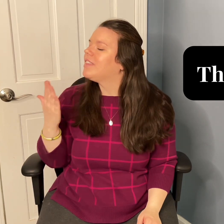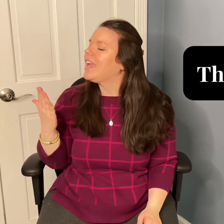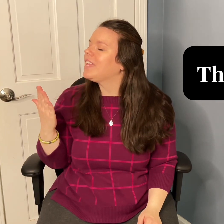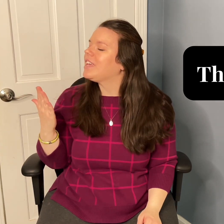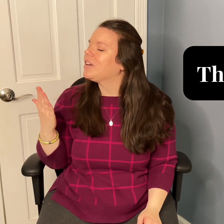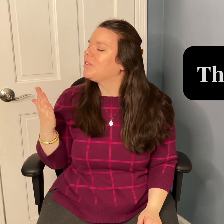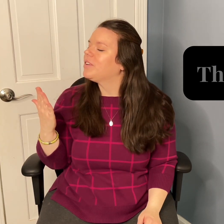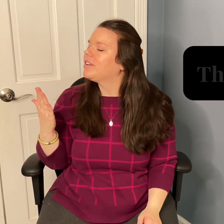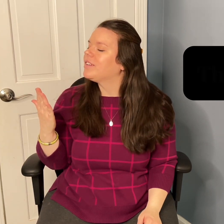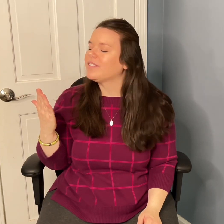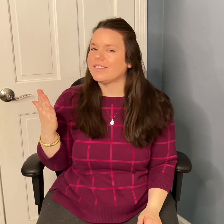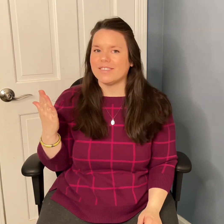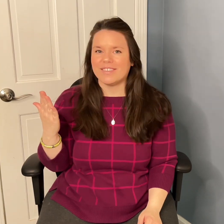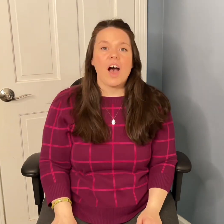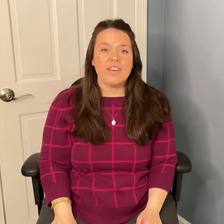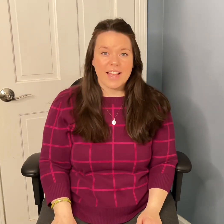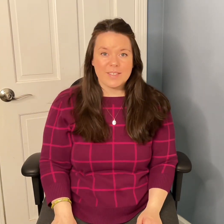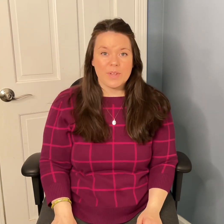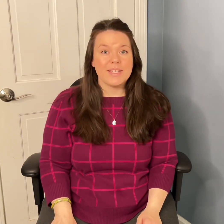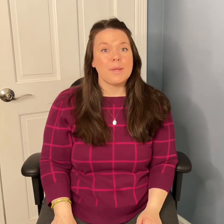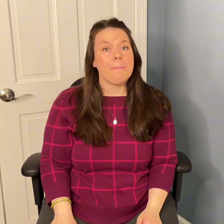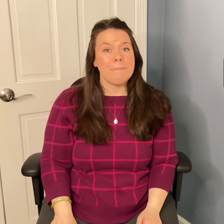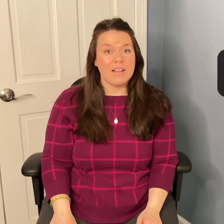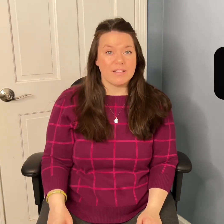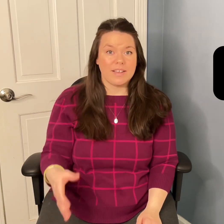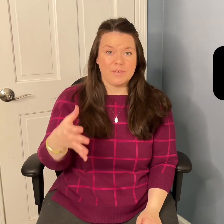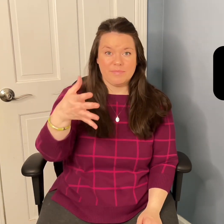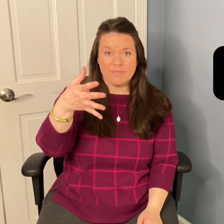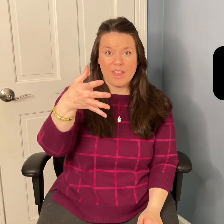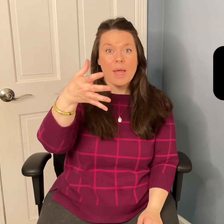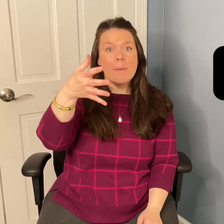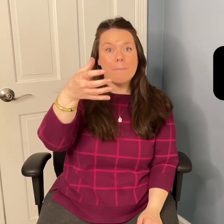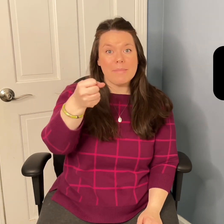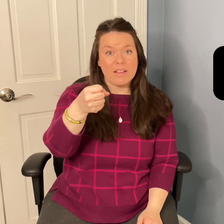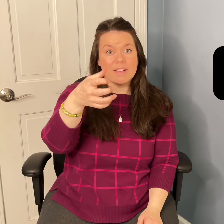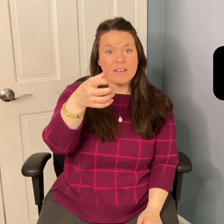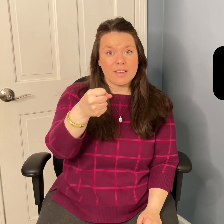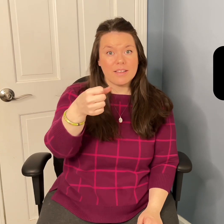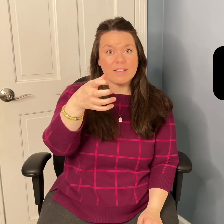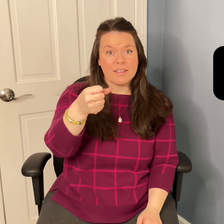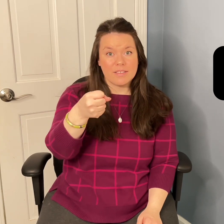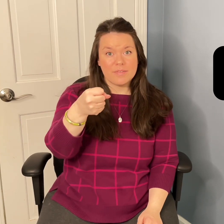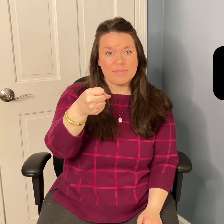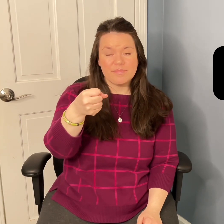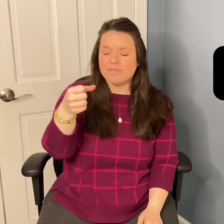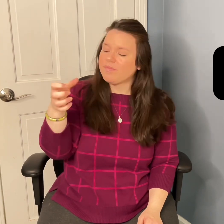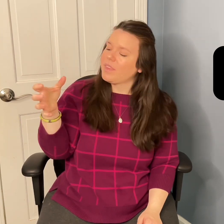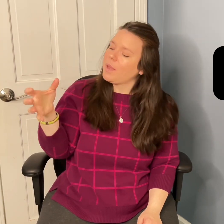Thank you. Our next one is milk. Milk.